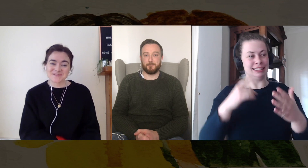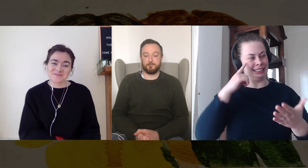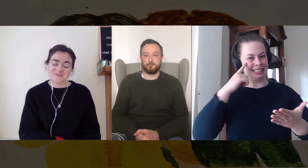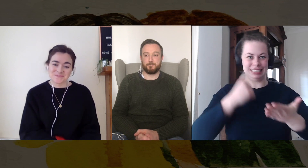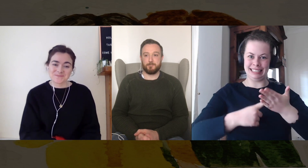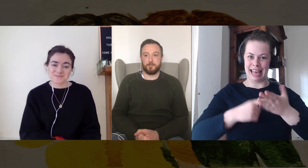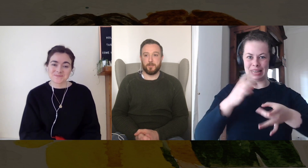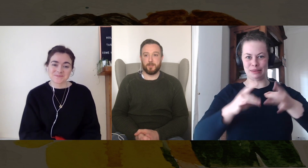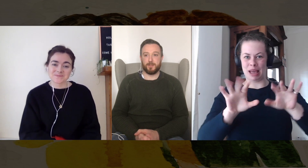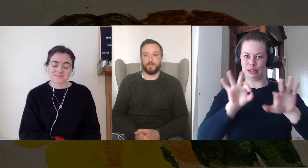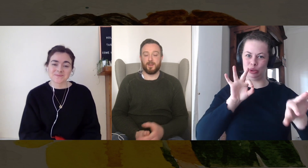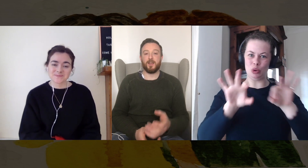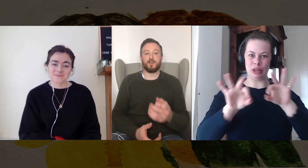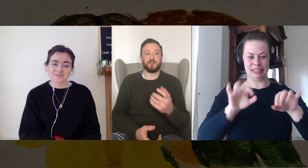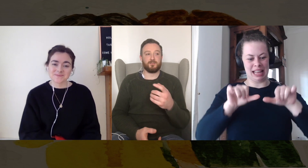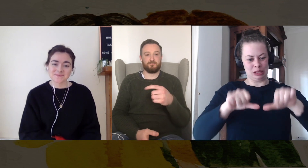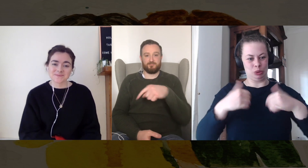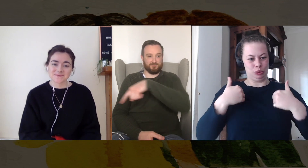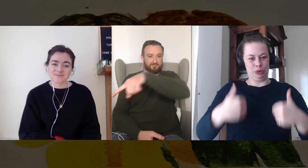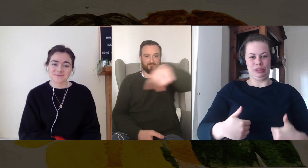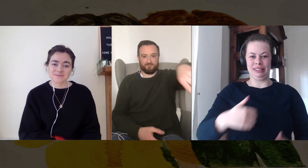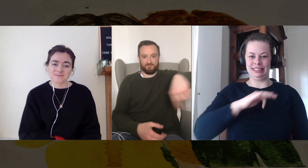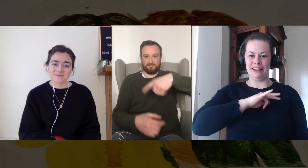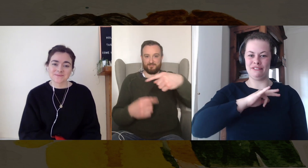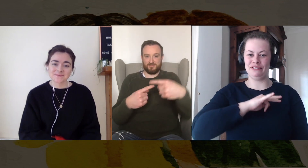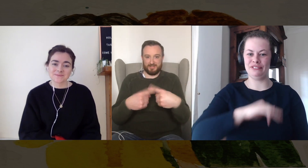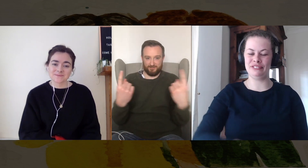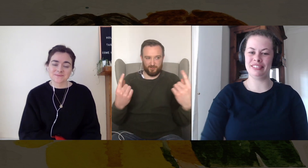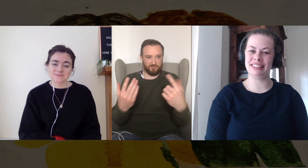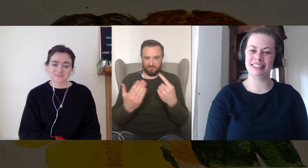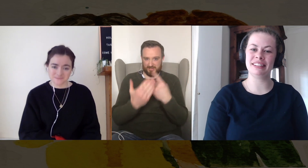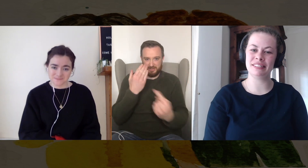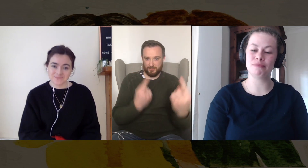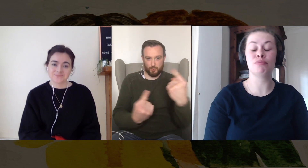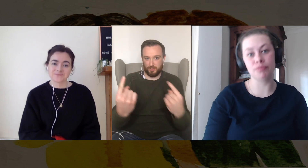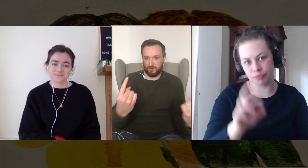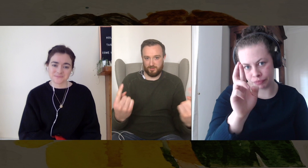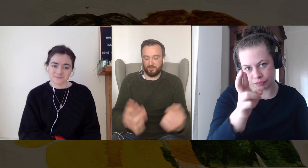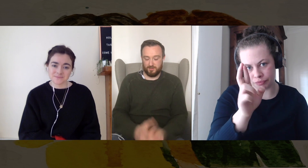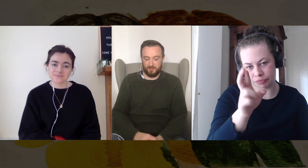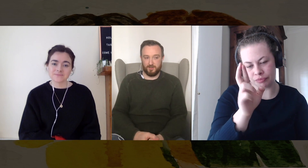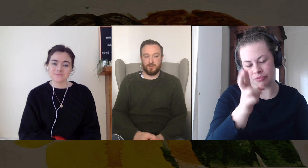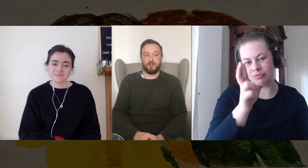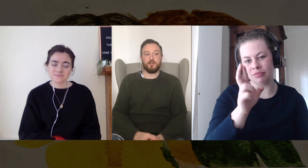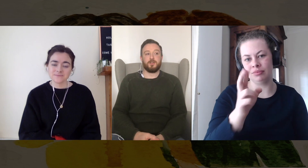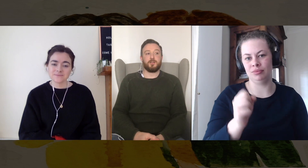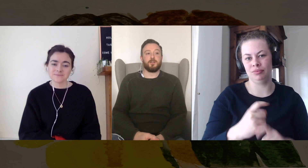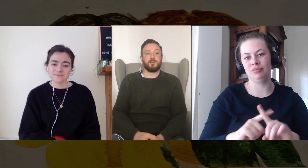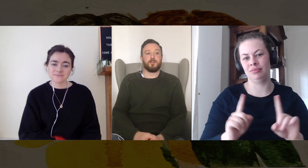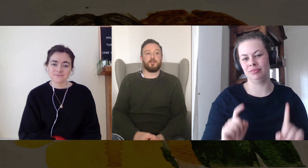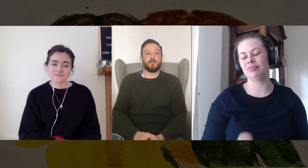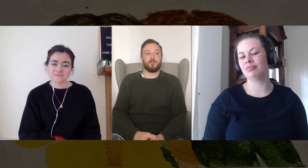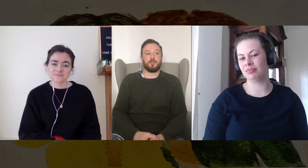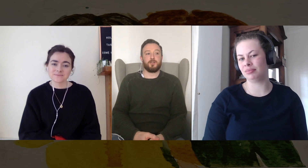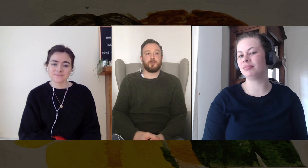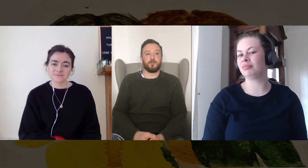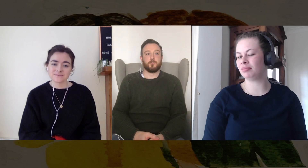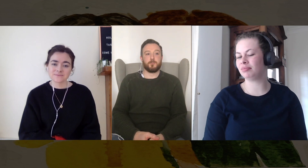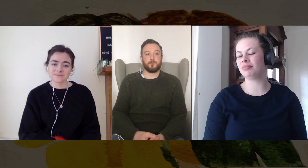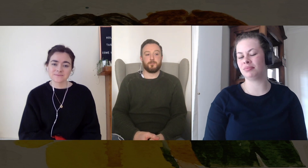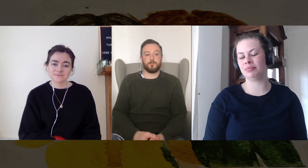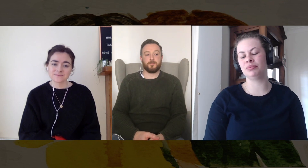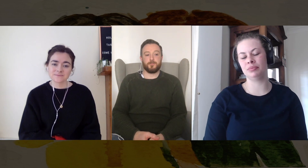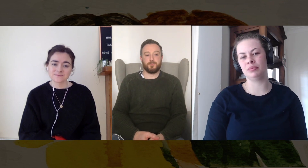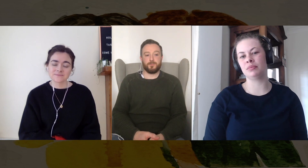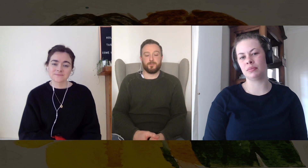All comes back to choice, really. Yeah, that's what I was thinking. Our top tip for the podcast today is